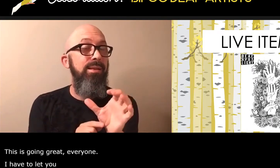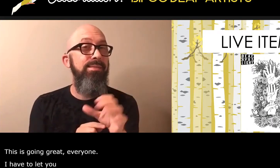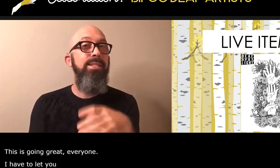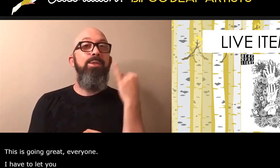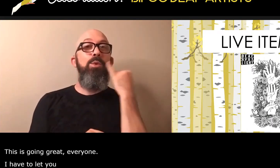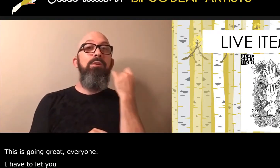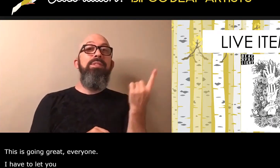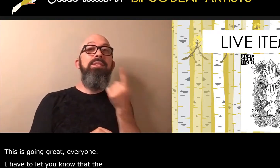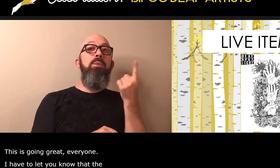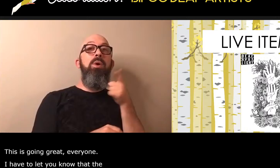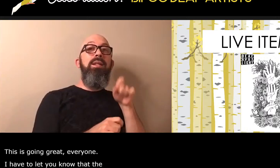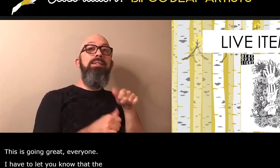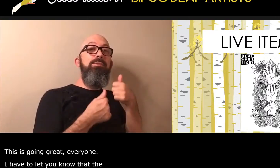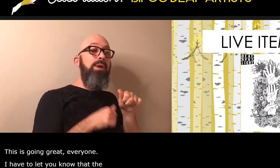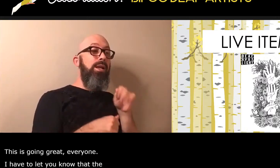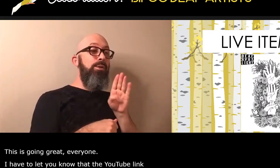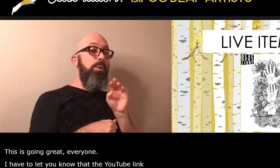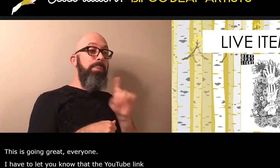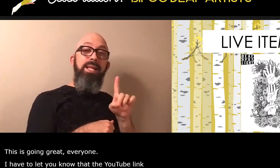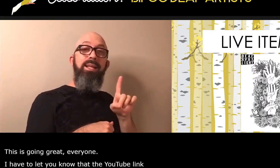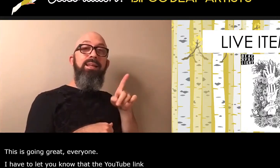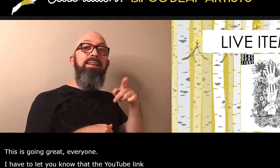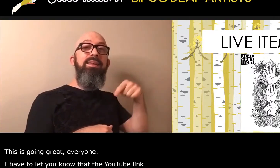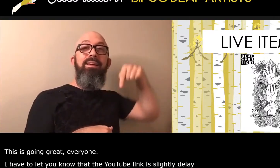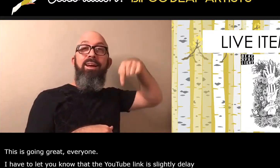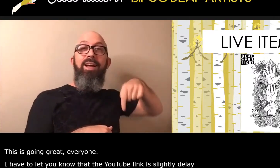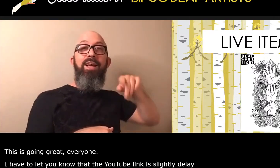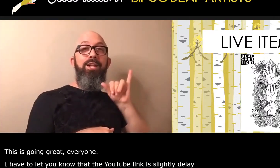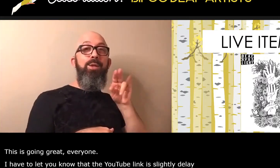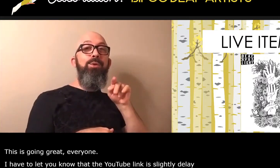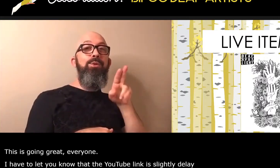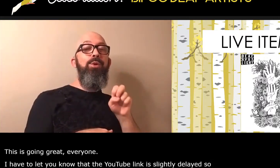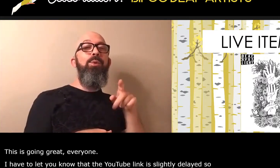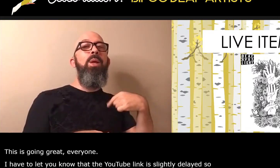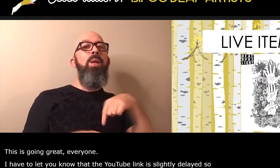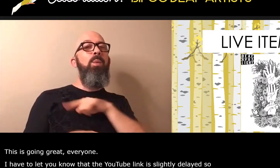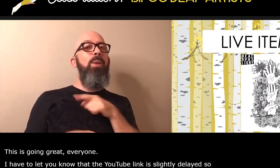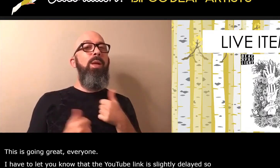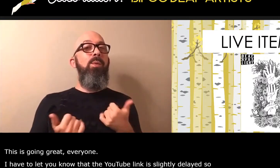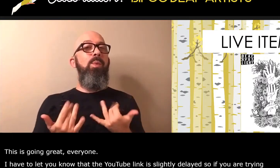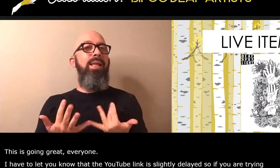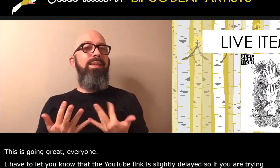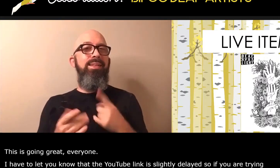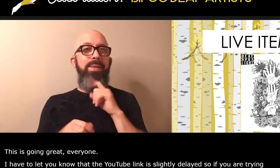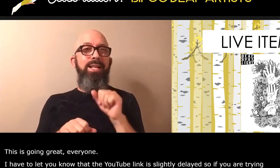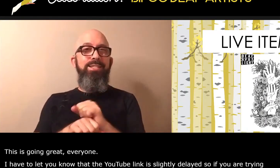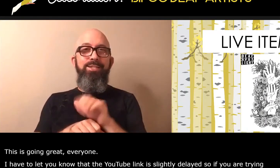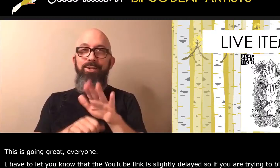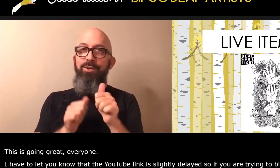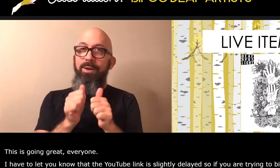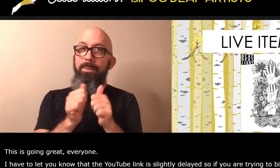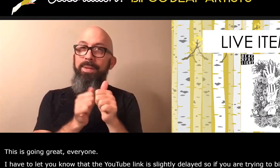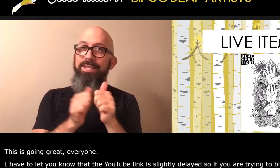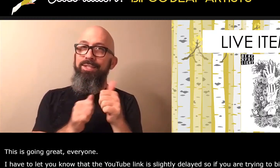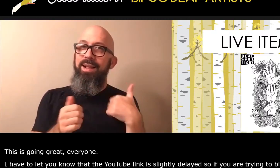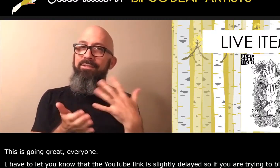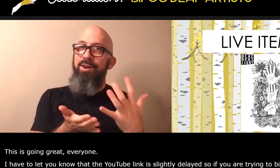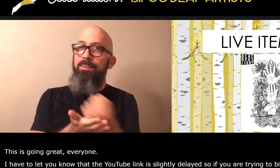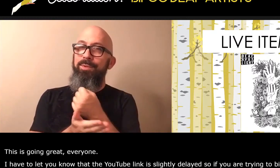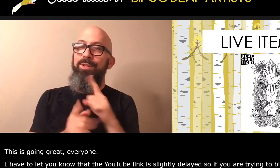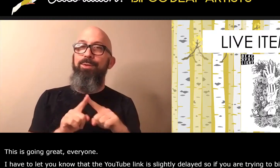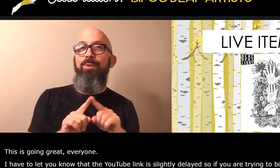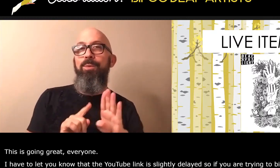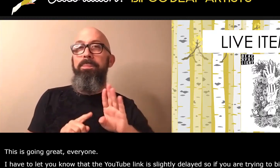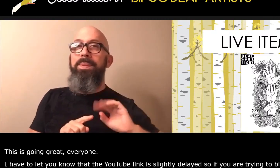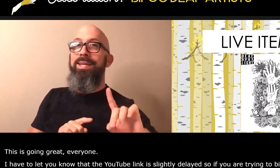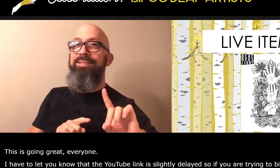YouTube link is slightly delayed. So if you are trying to bid on YouTube, we will just